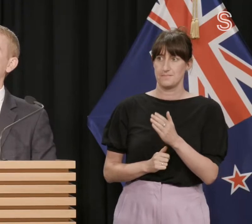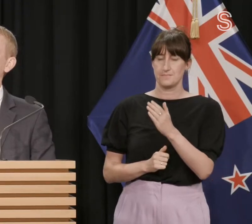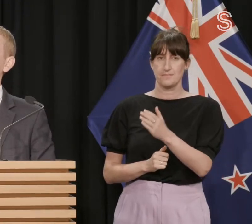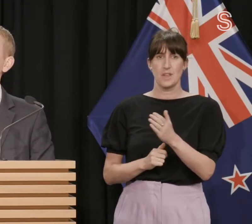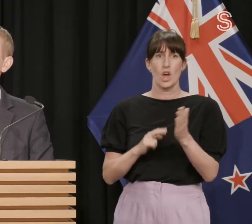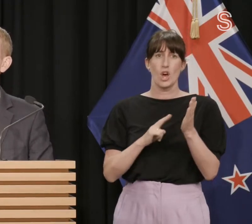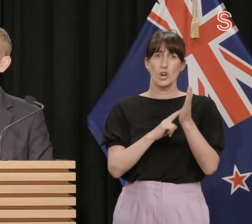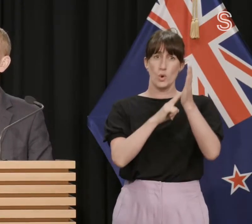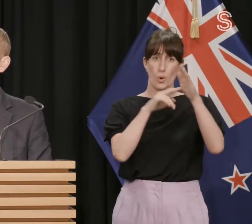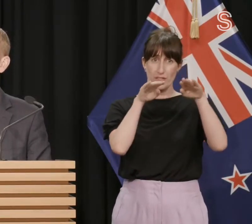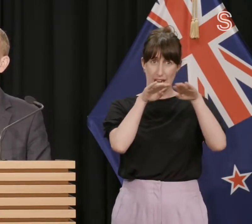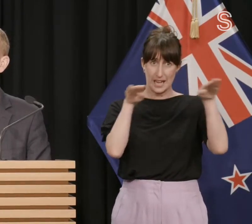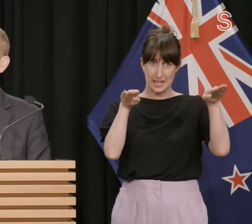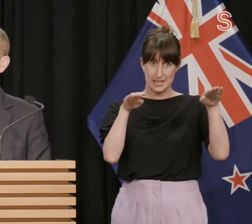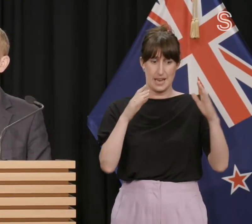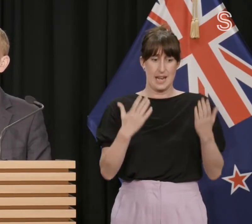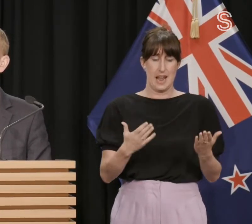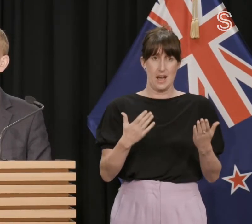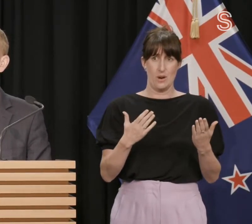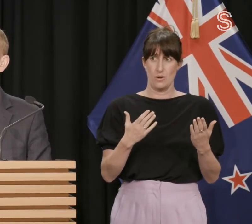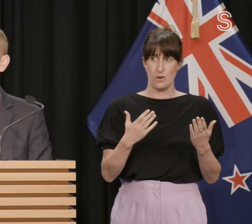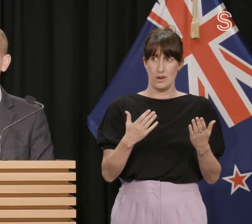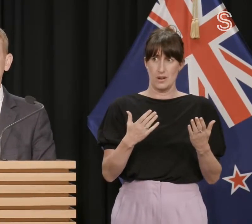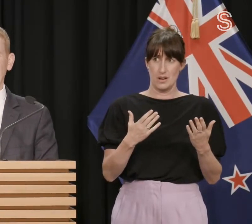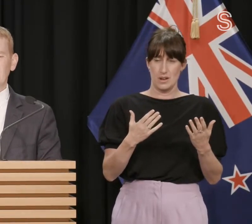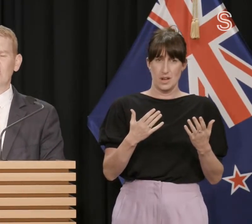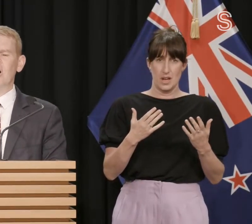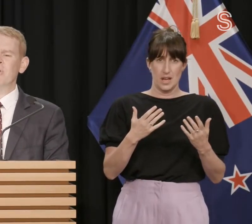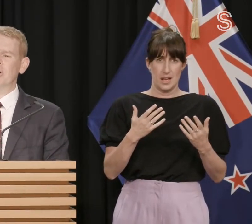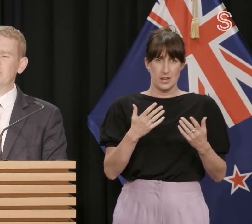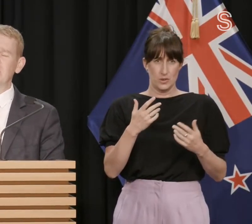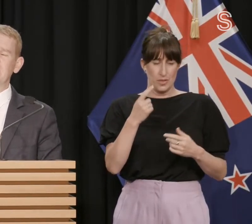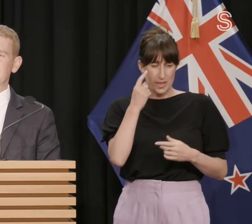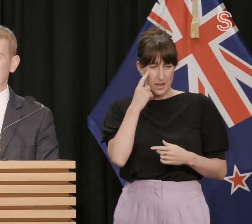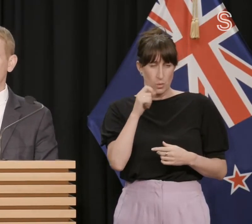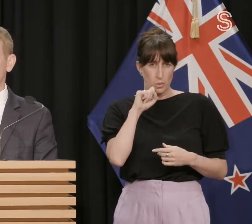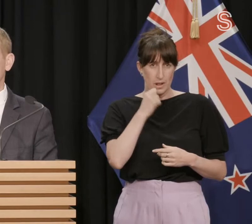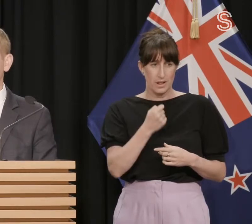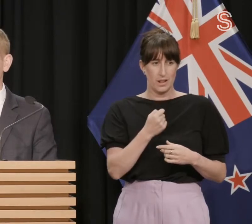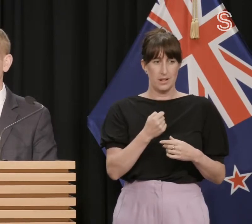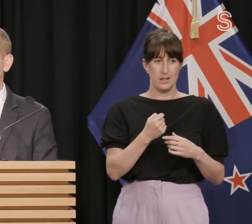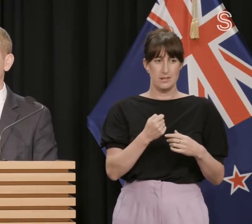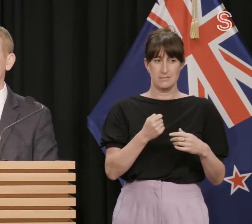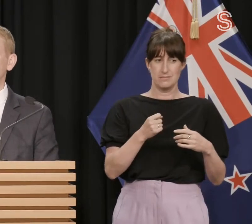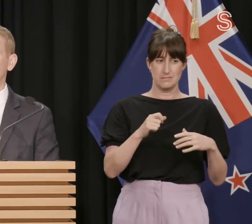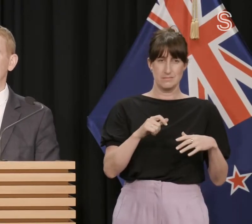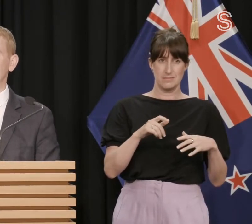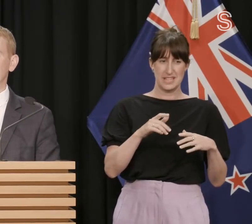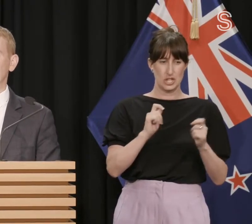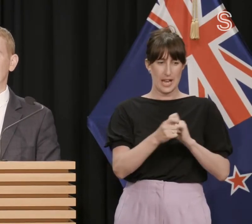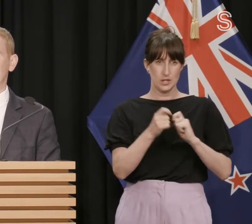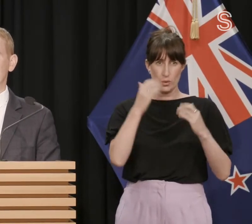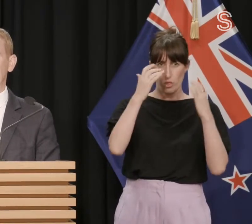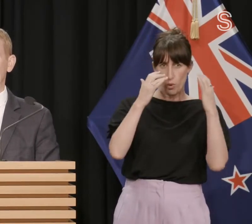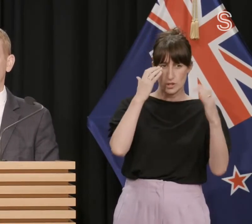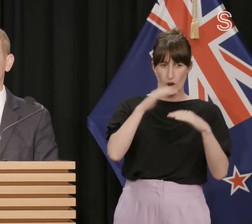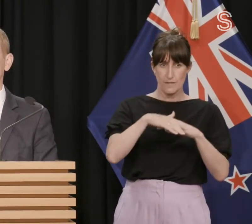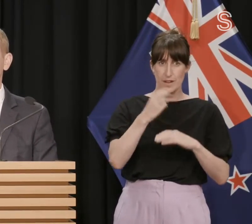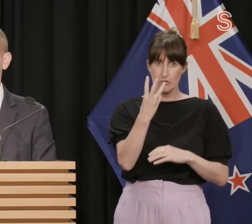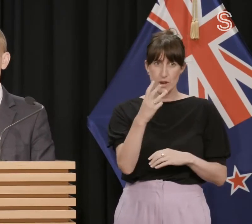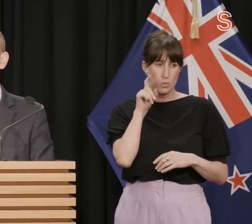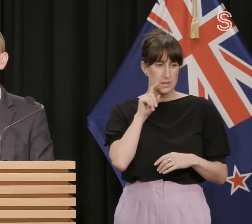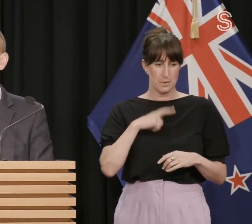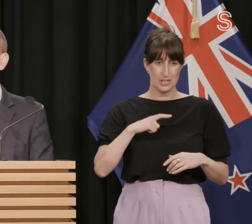Northland cause you to reconsider what the three waters mix could be like? Look, I'm not going to politicise the floods in Auckland. One of the things that I do want to say,